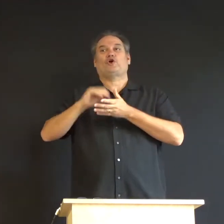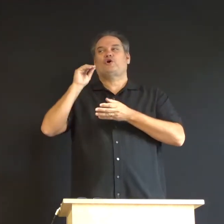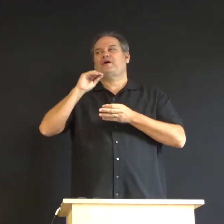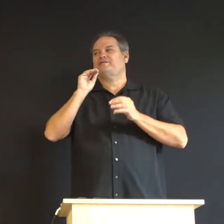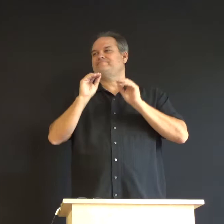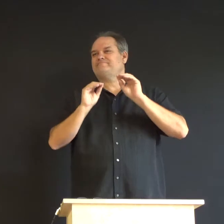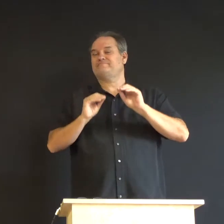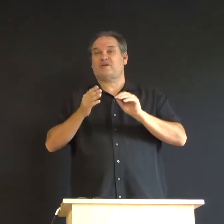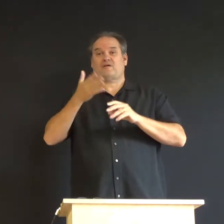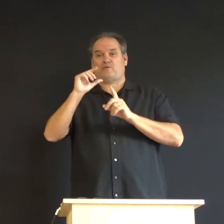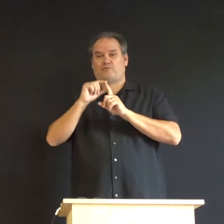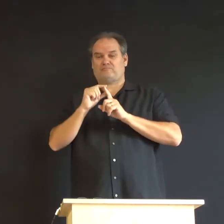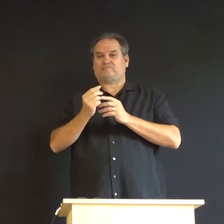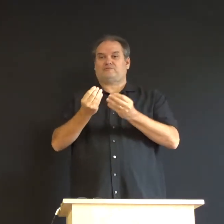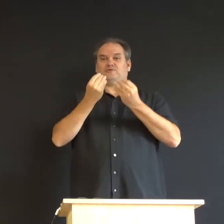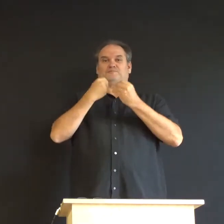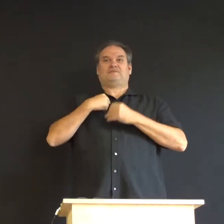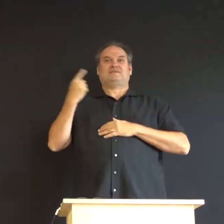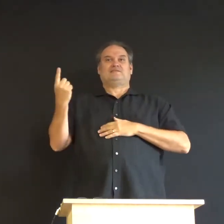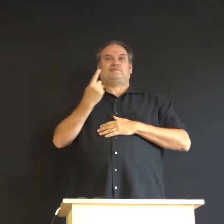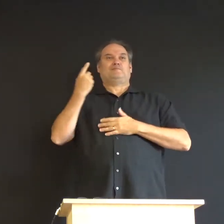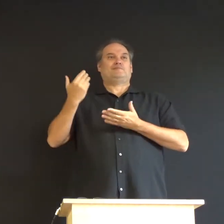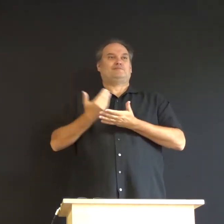I'm always learning new things.